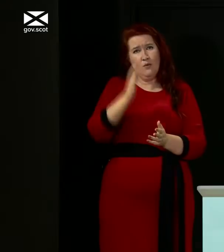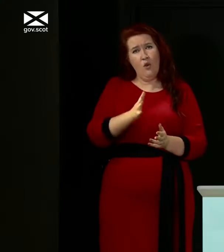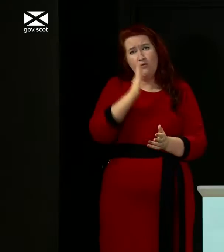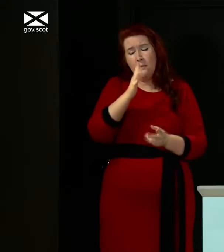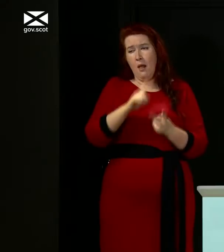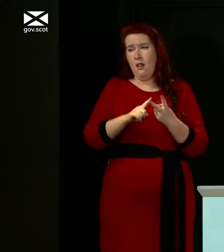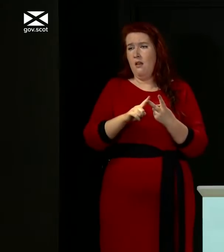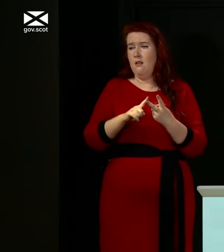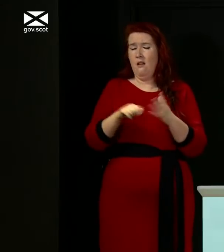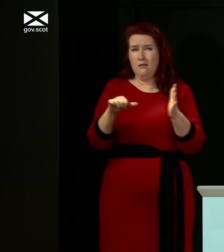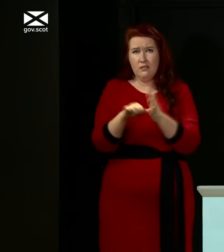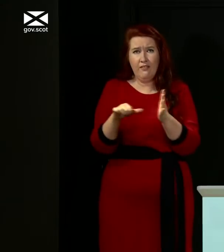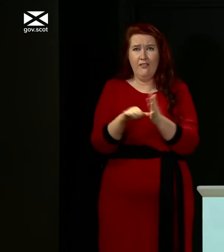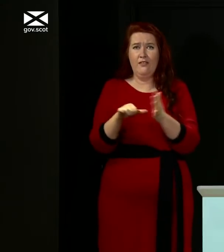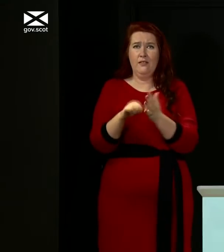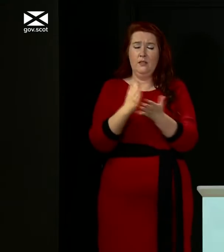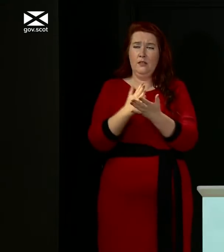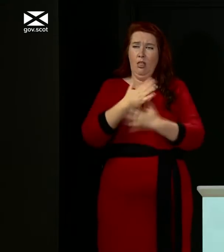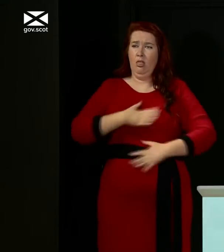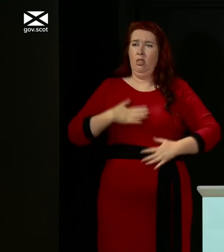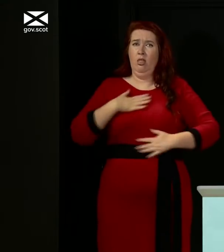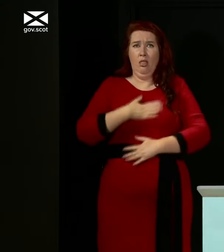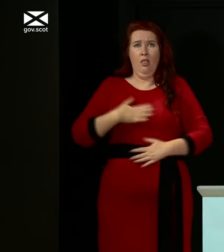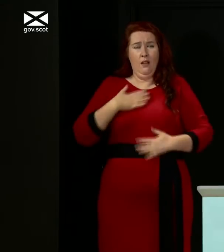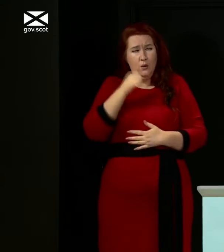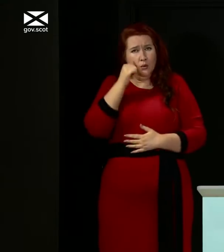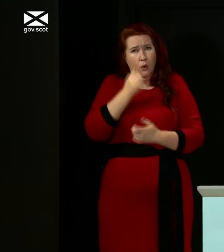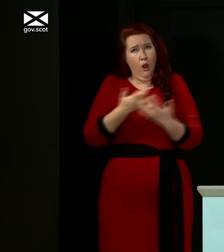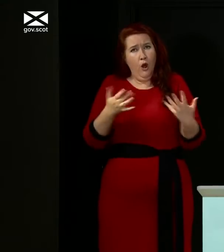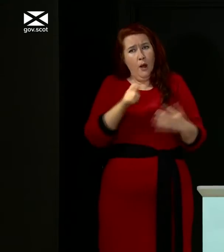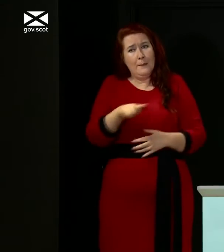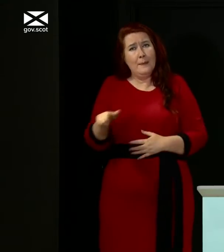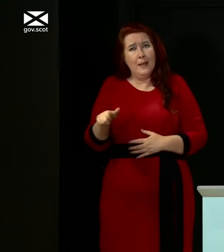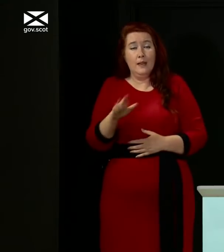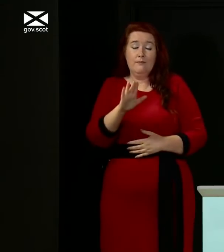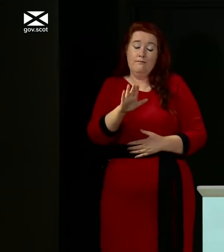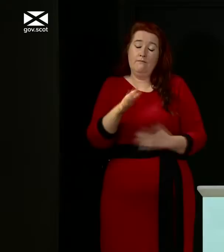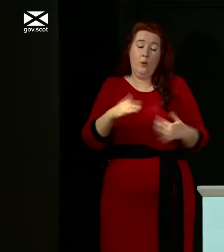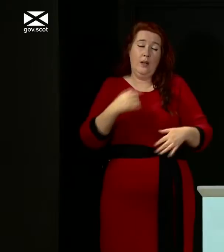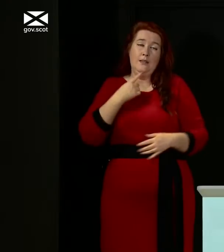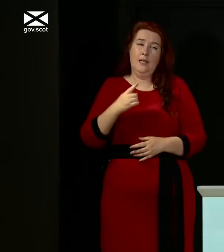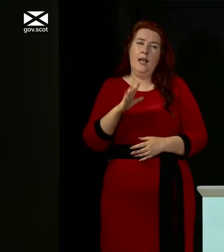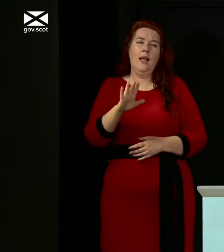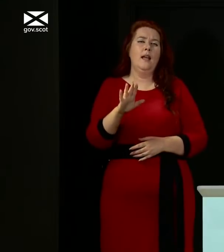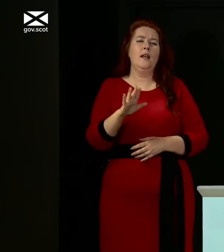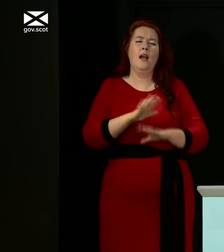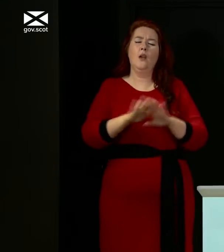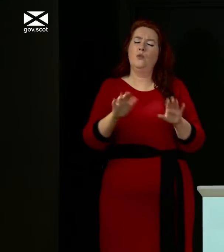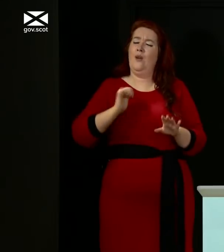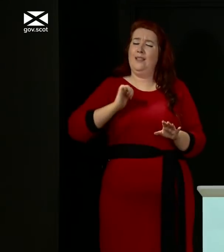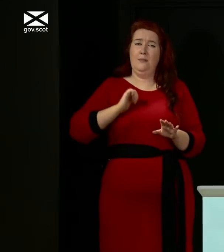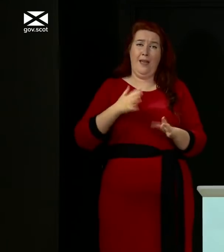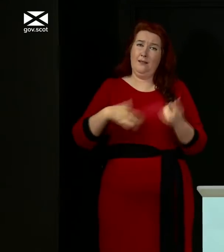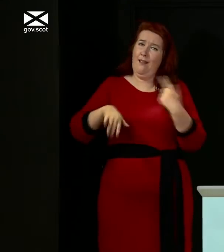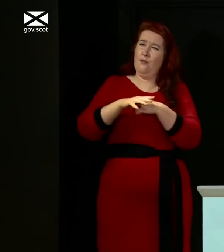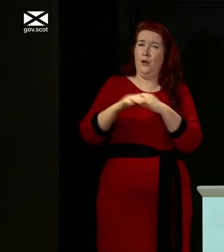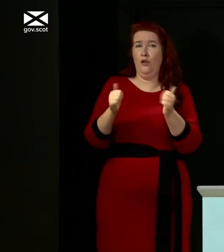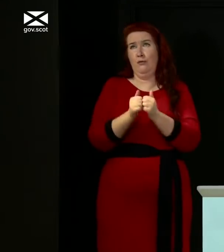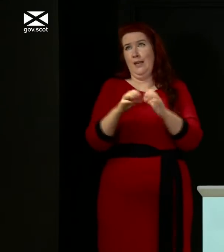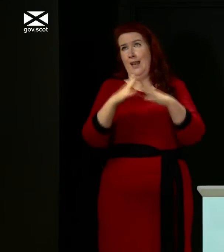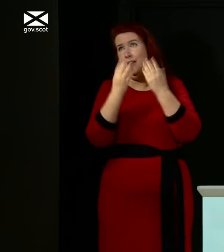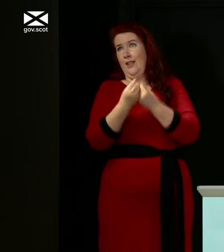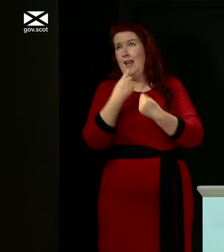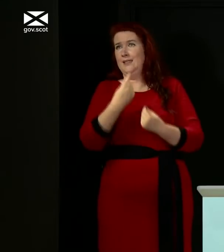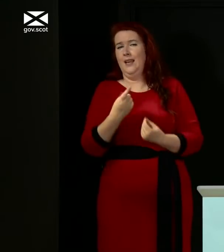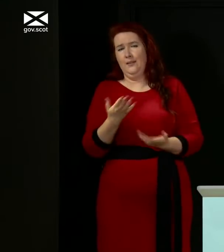and distressing this will be for many people. And all I would say to people, I don't expect everybody to agree with every decision I take,